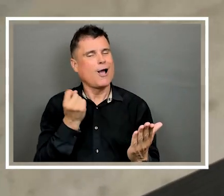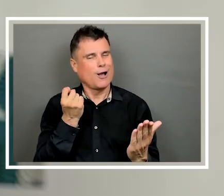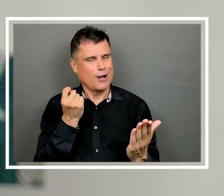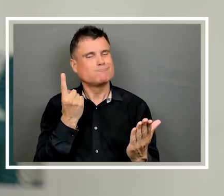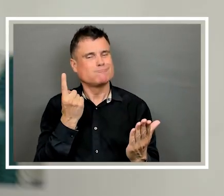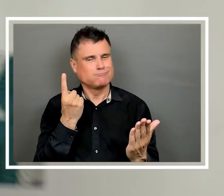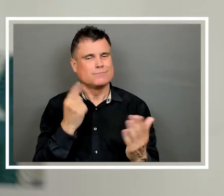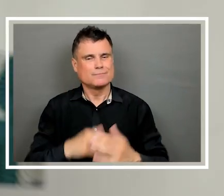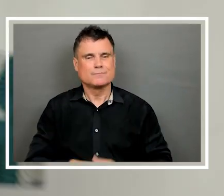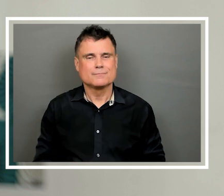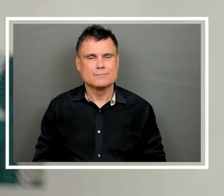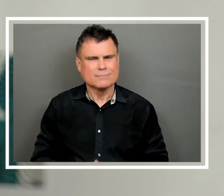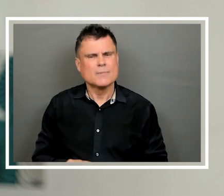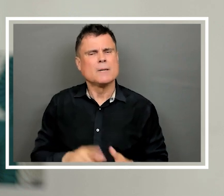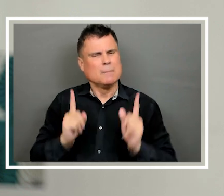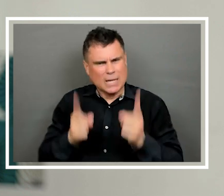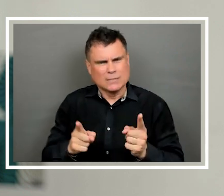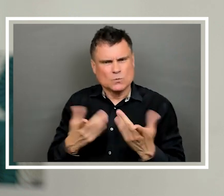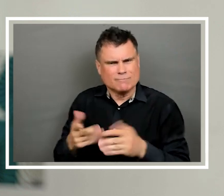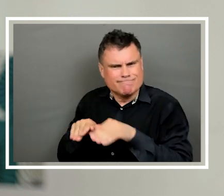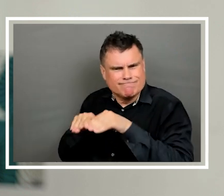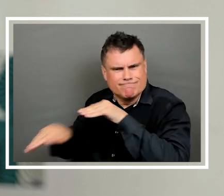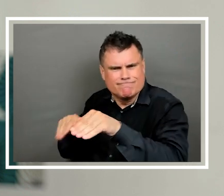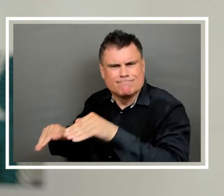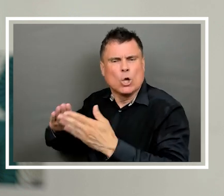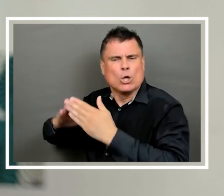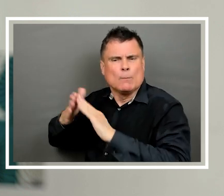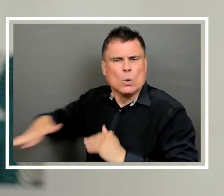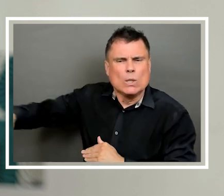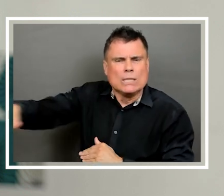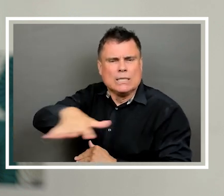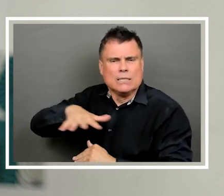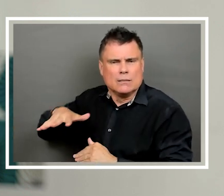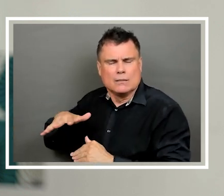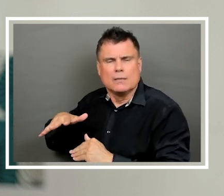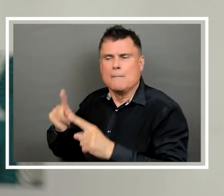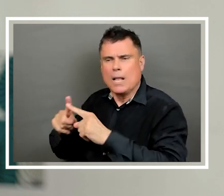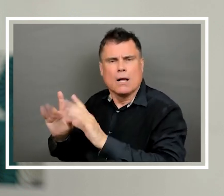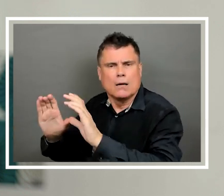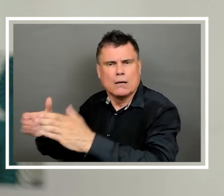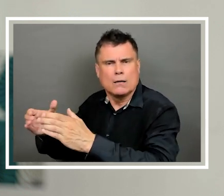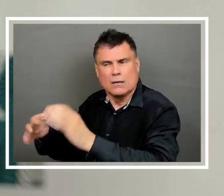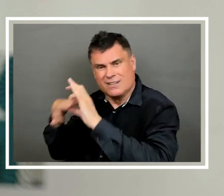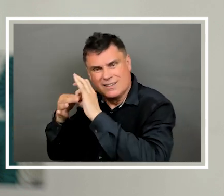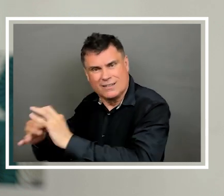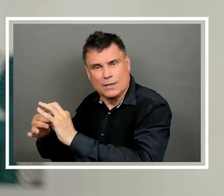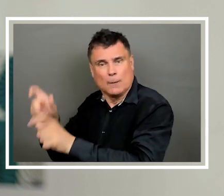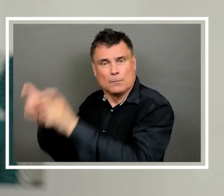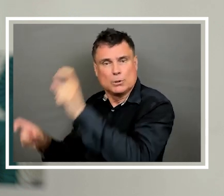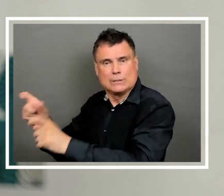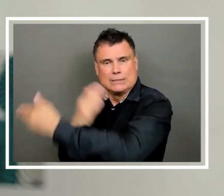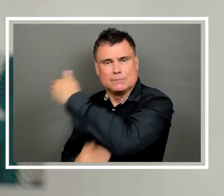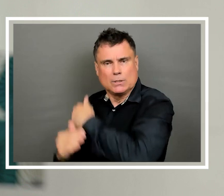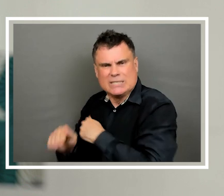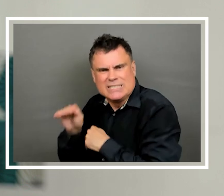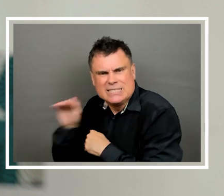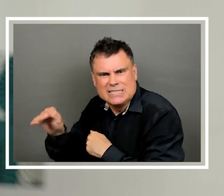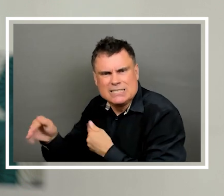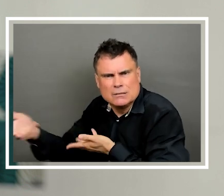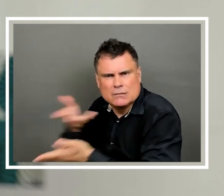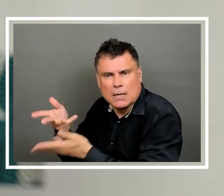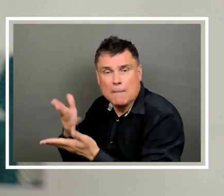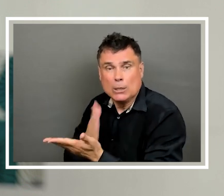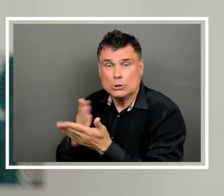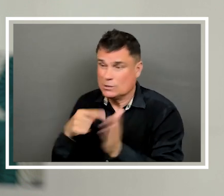texts. Actively reach out to local community networks and organizations of persons with disabilities to make